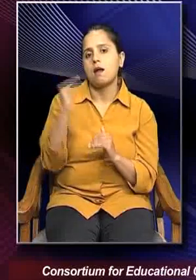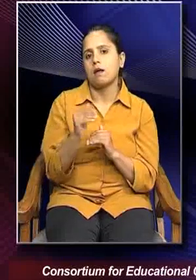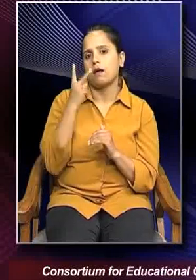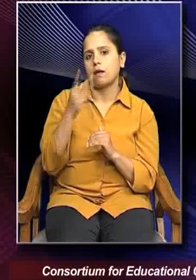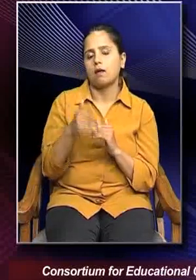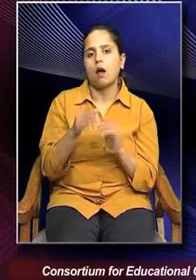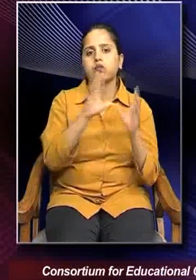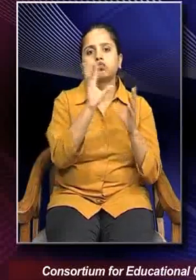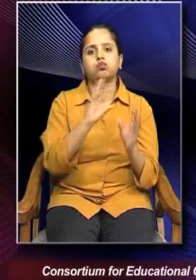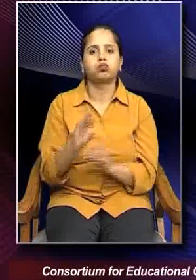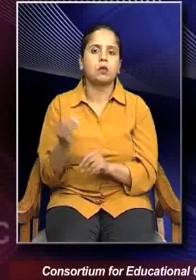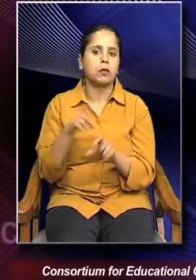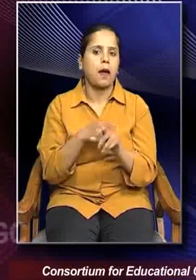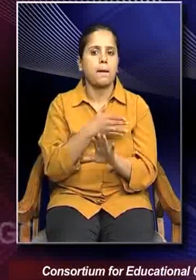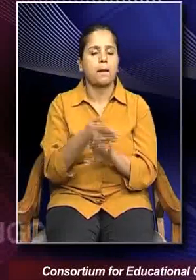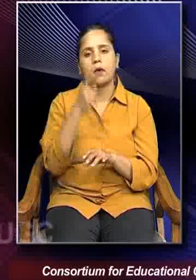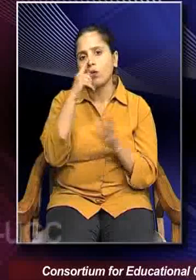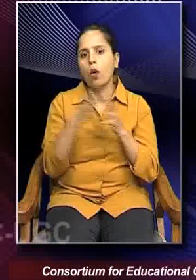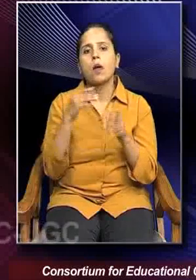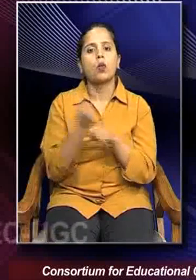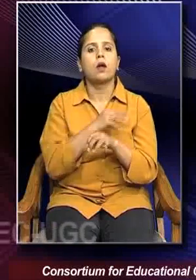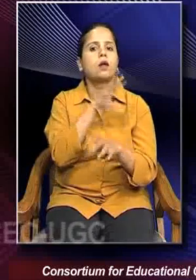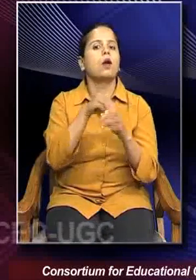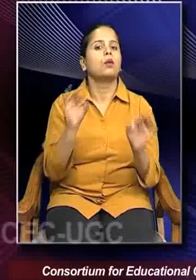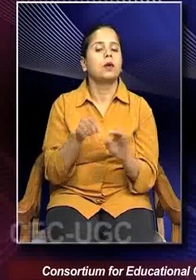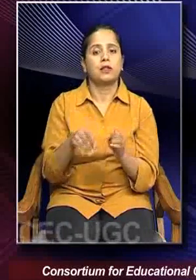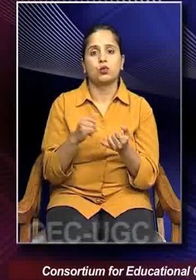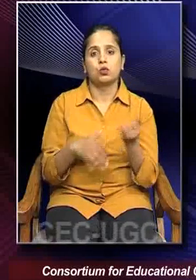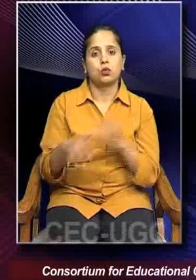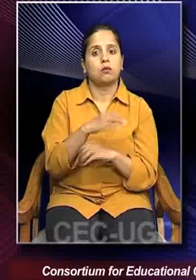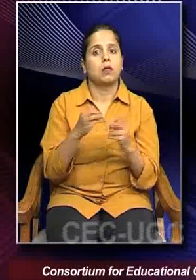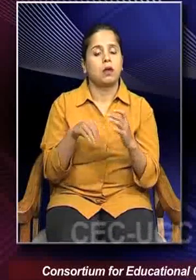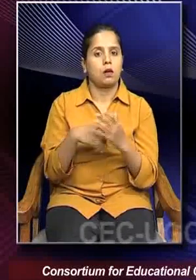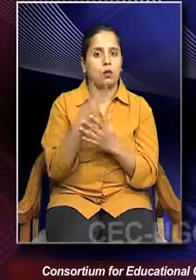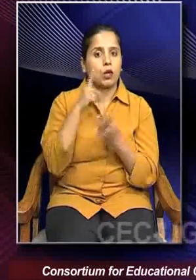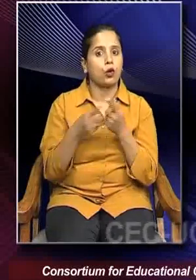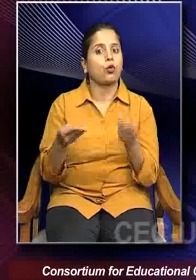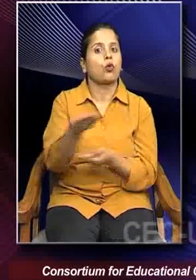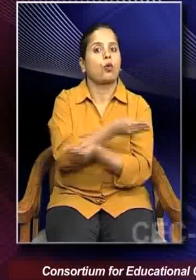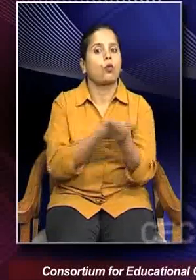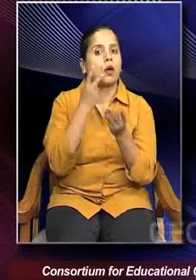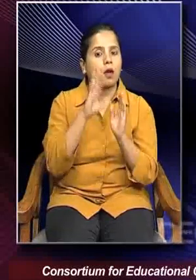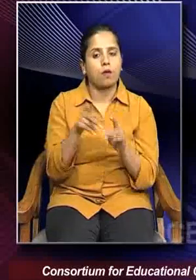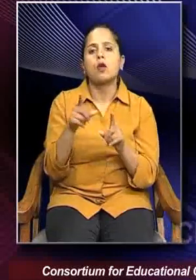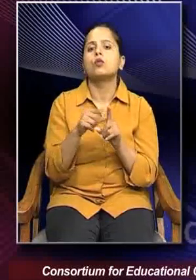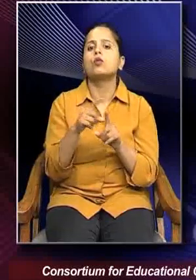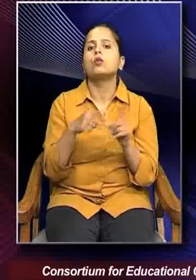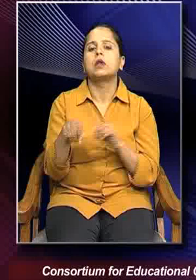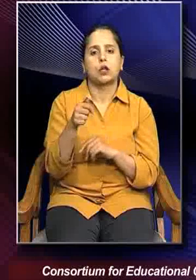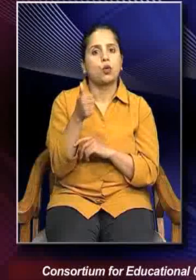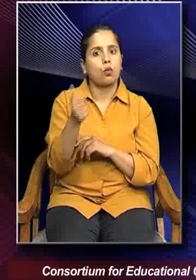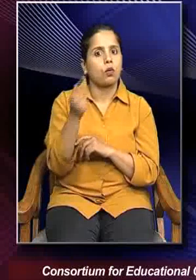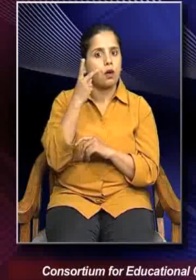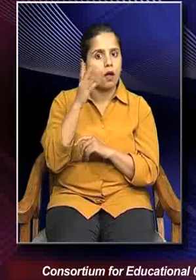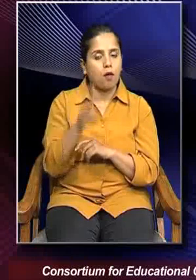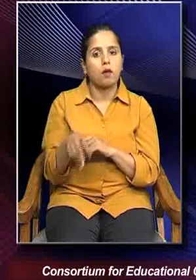is declining over the period of time. So in many of these societies which are emerging economies, I mean, they are doing good as far as